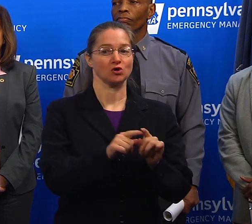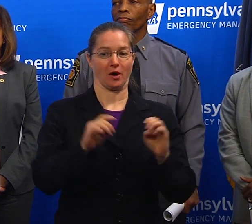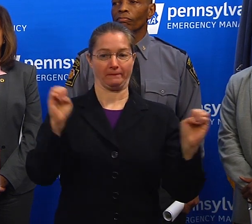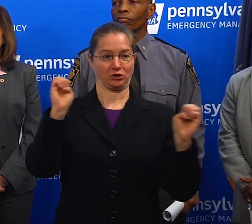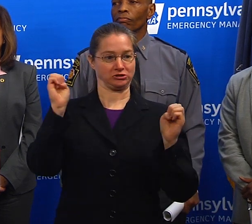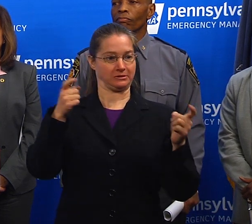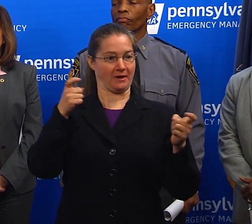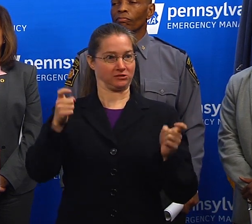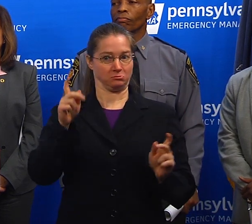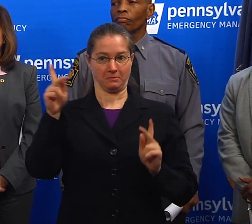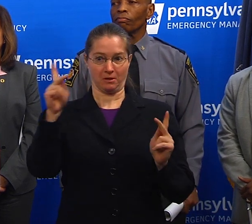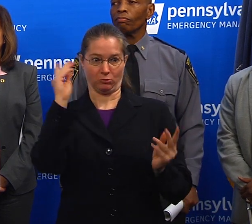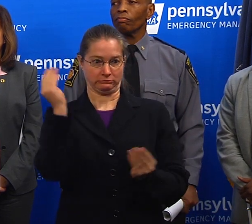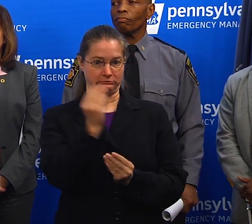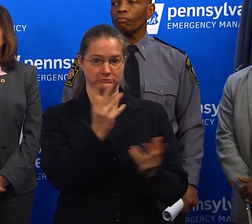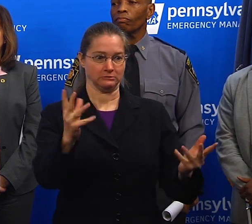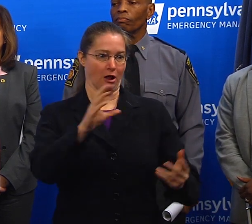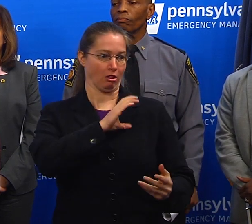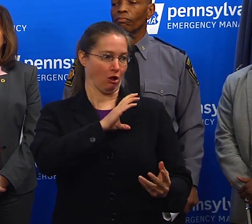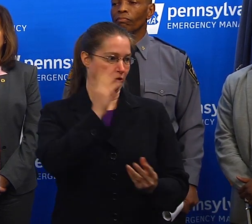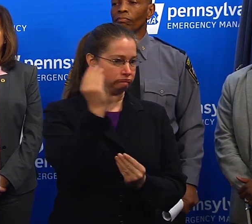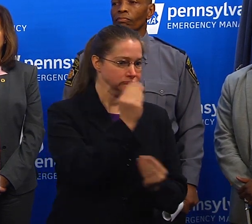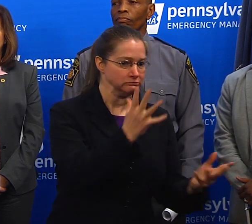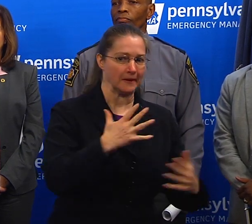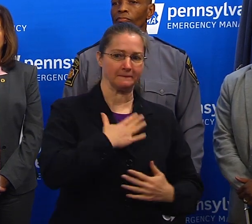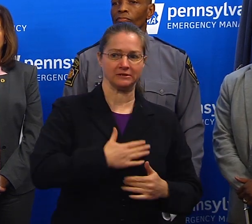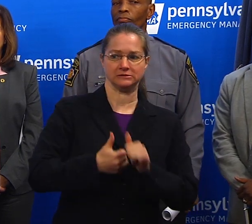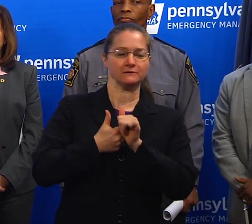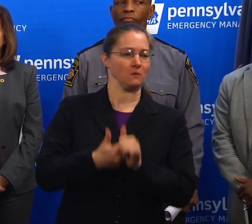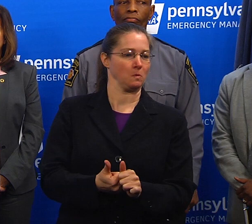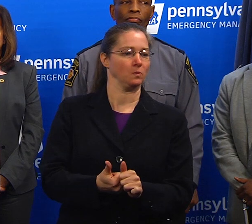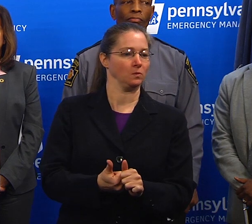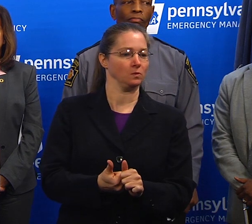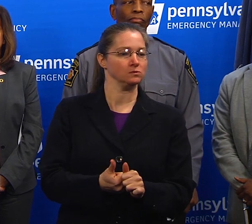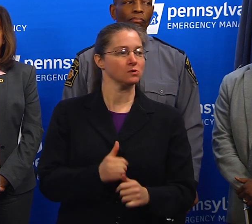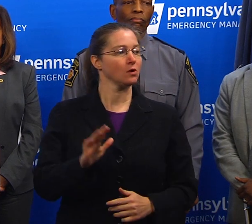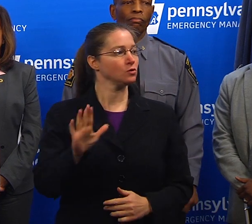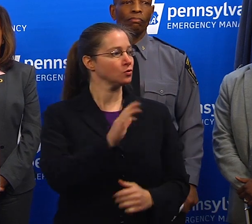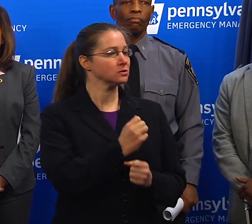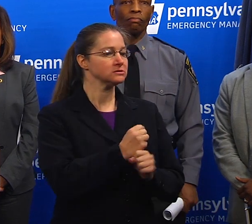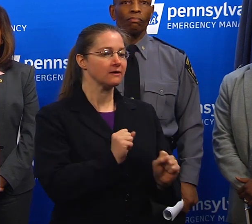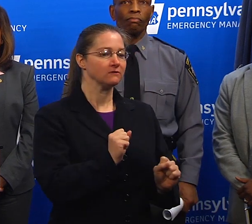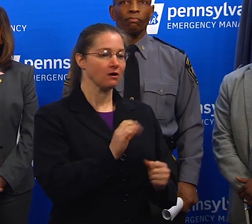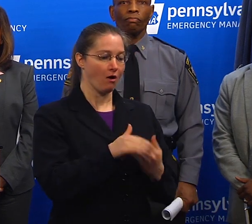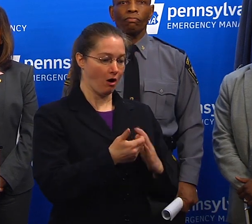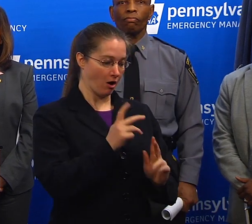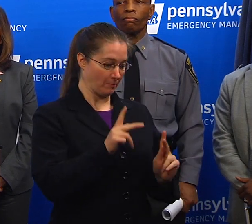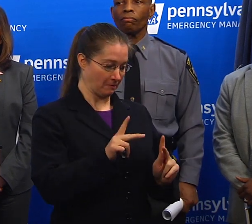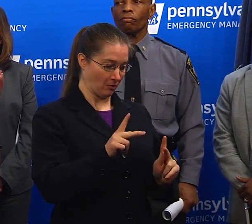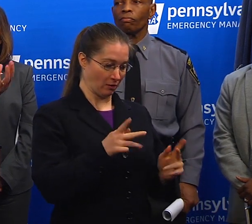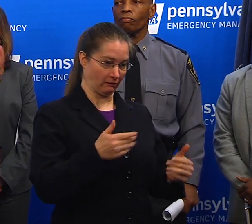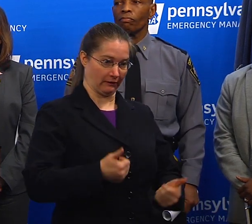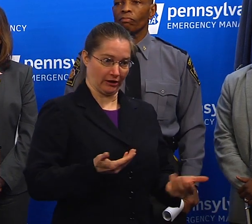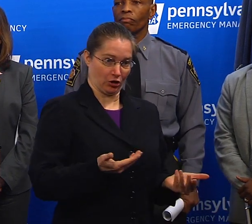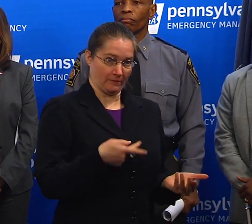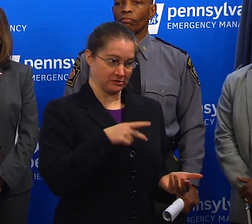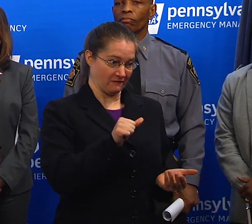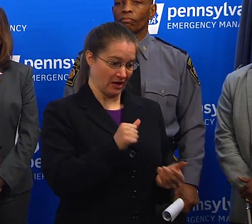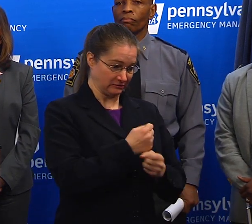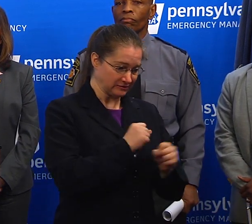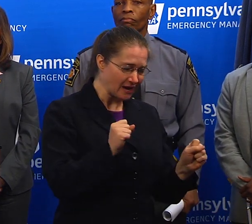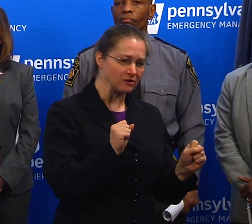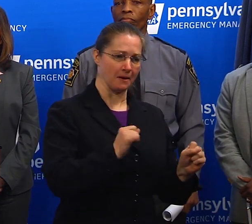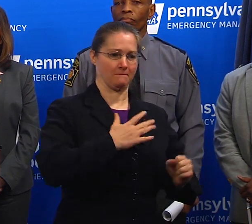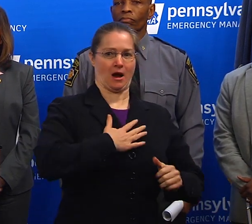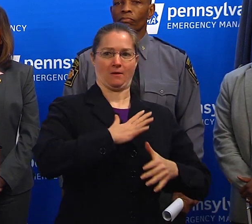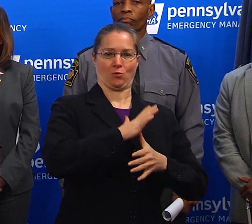management officials and law enforcement officials. Your safety, the safety of all Pennsylvanians, is my top priority and the top priority of